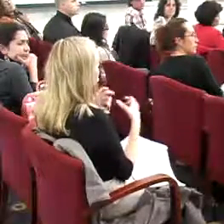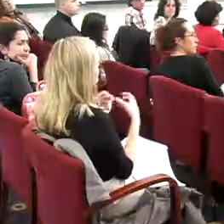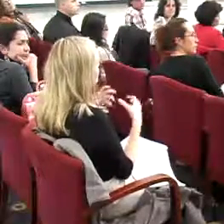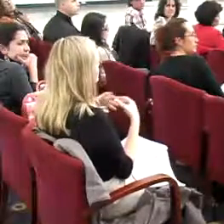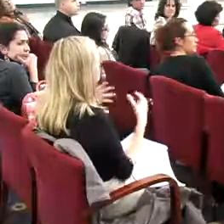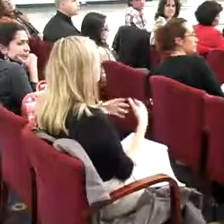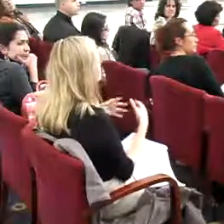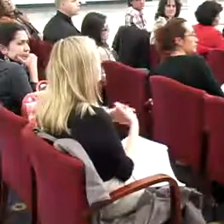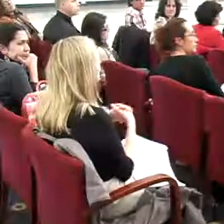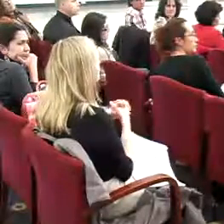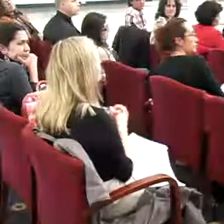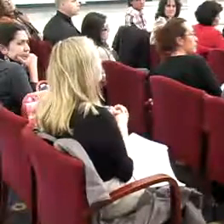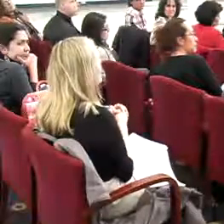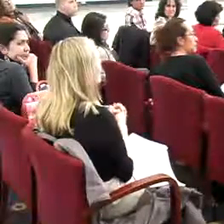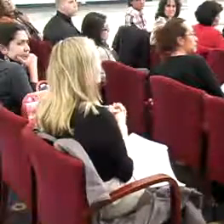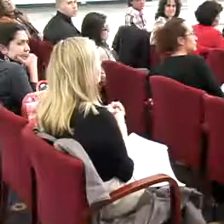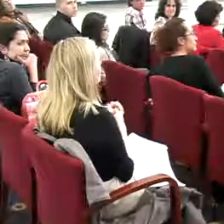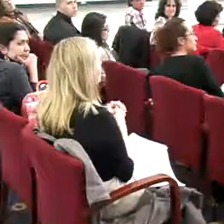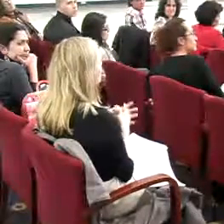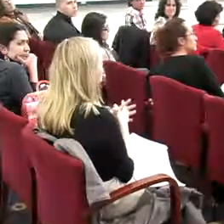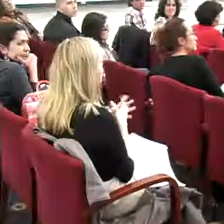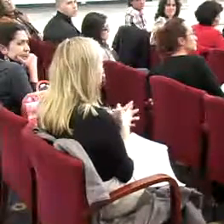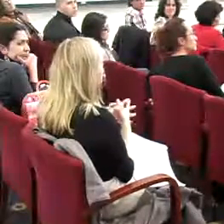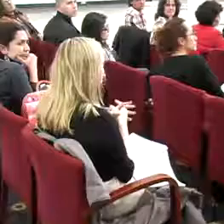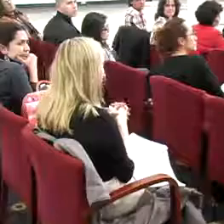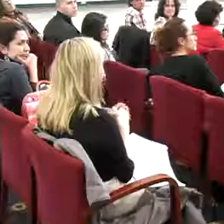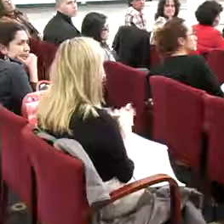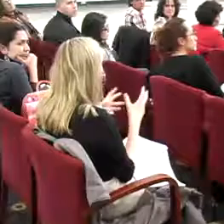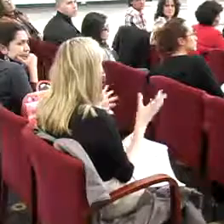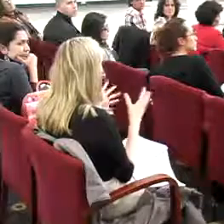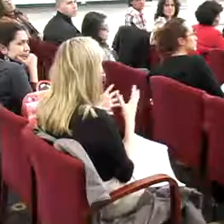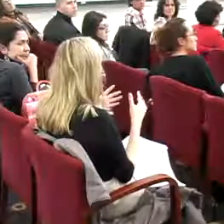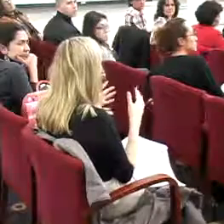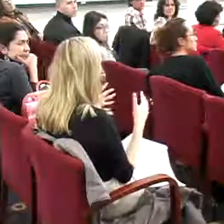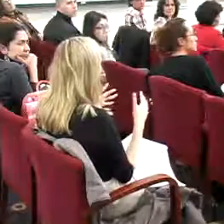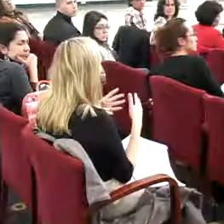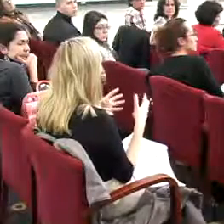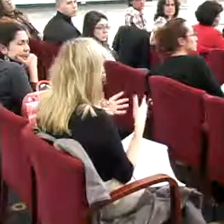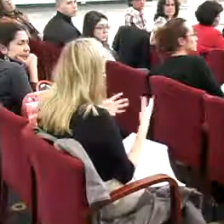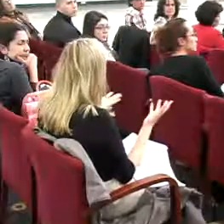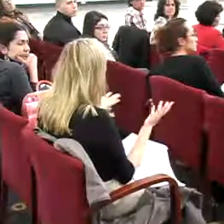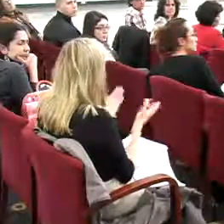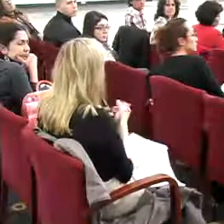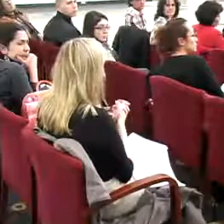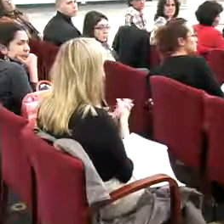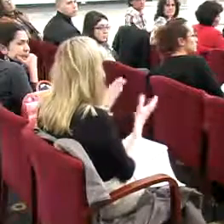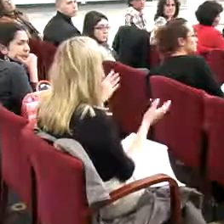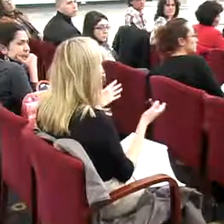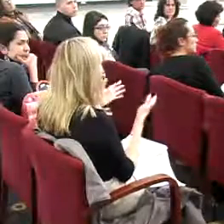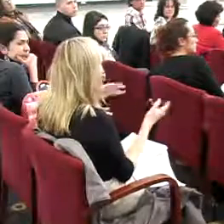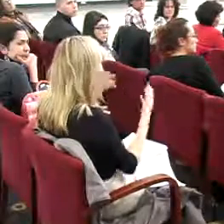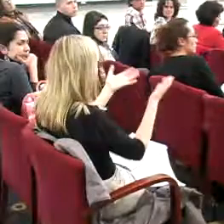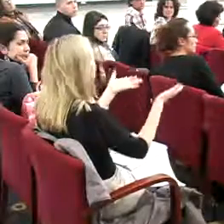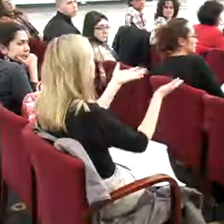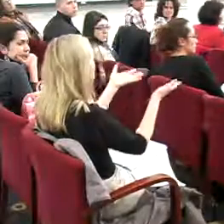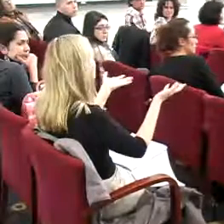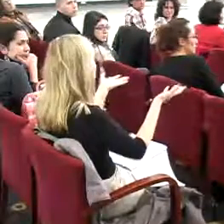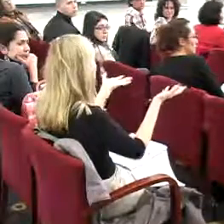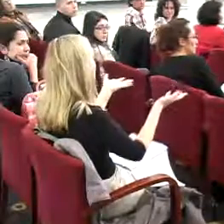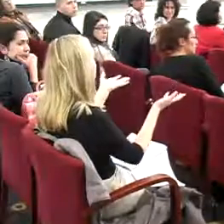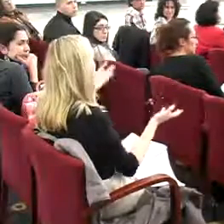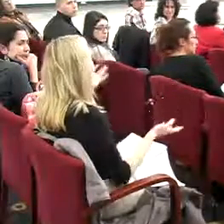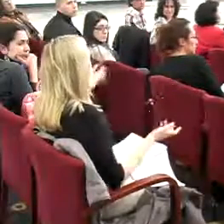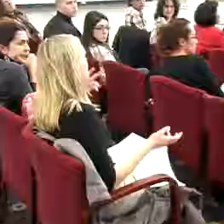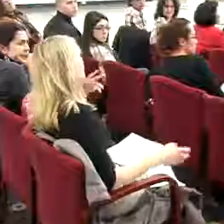teachers, there has to be some, you know, government state influence there. And I'm just wondering how they interact, and these seem